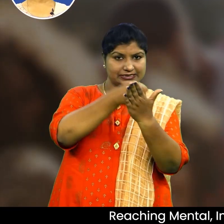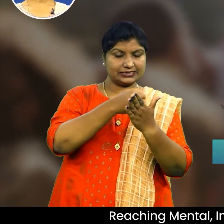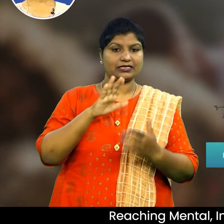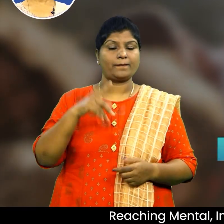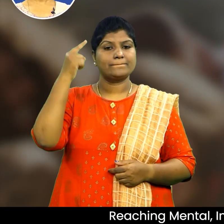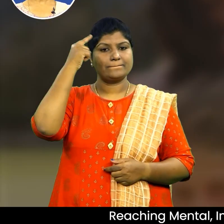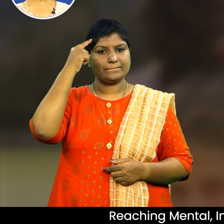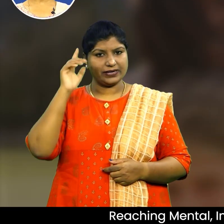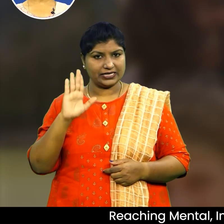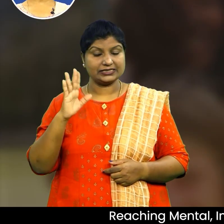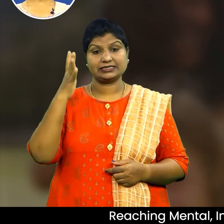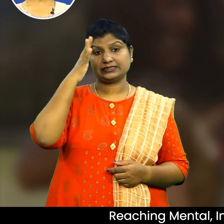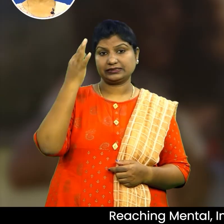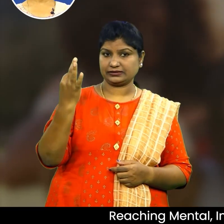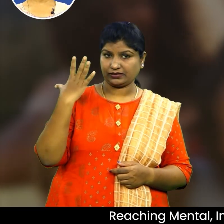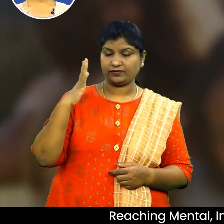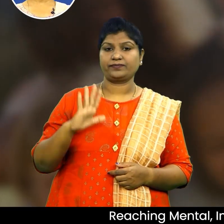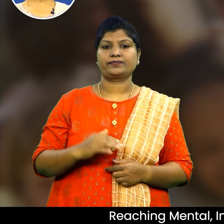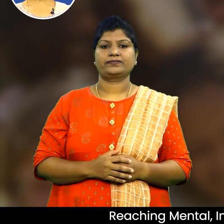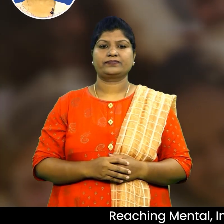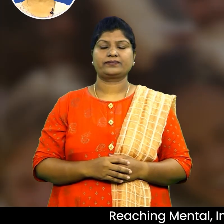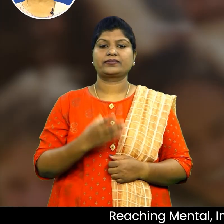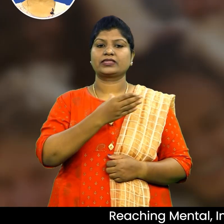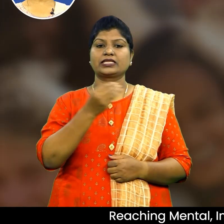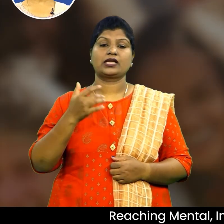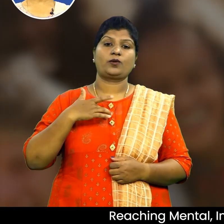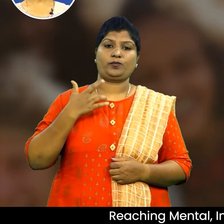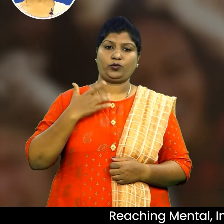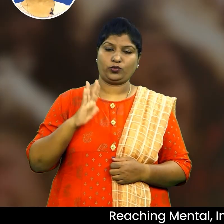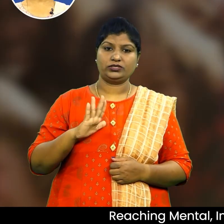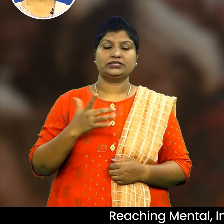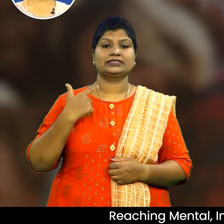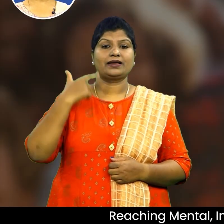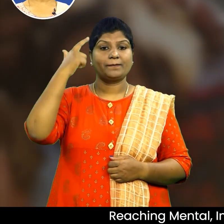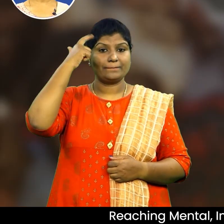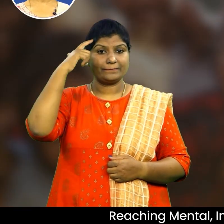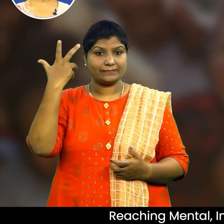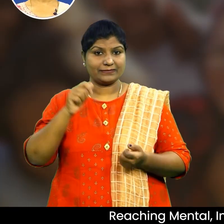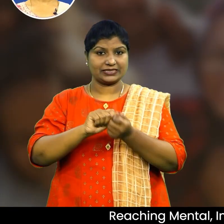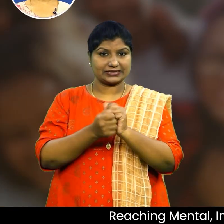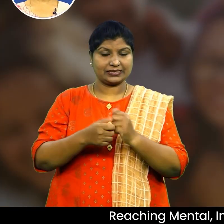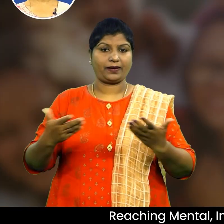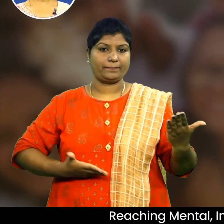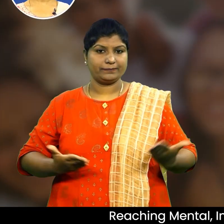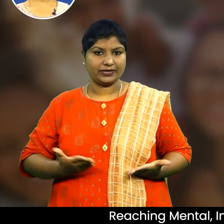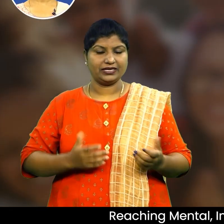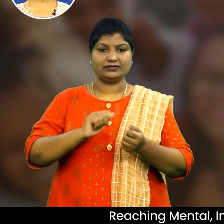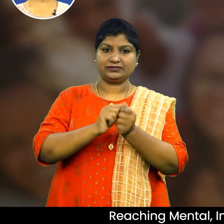mental, intellectual, and emotional maturity.